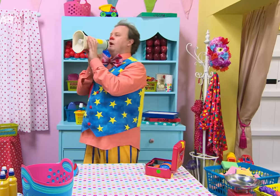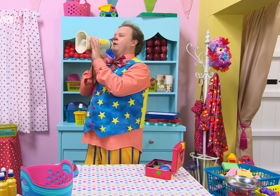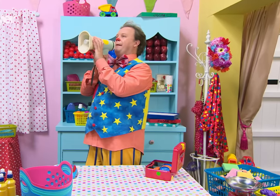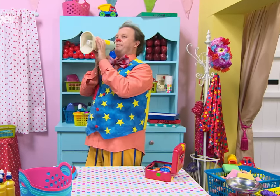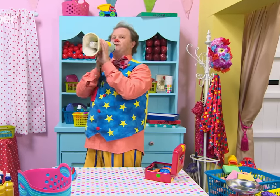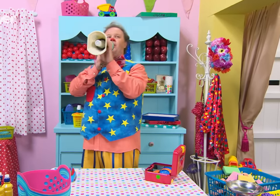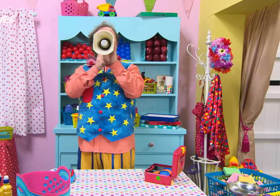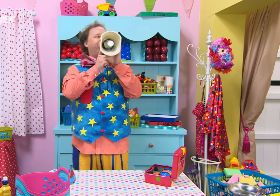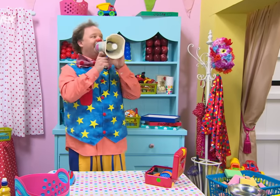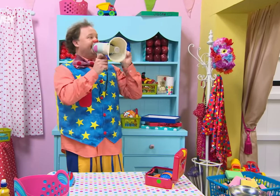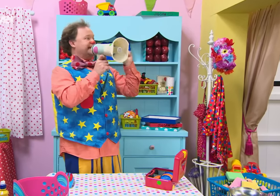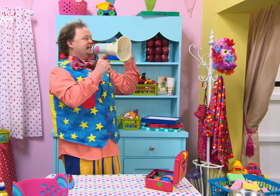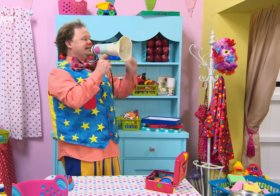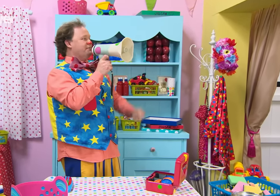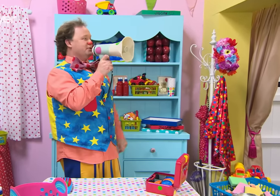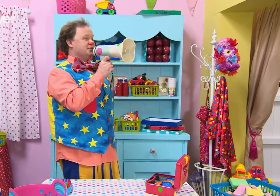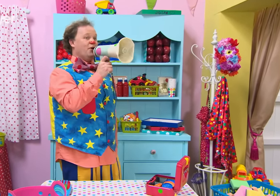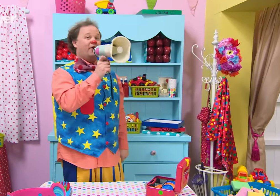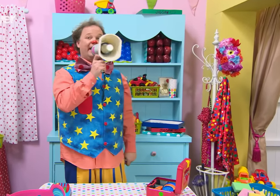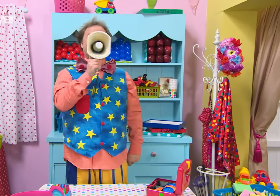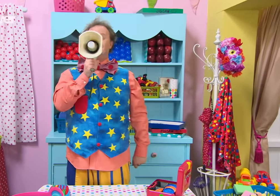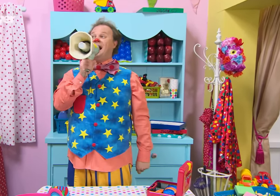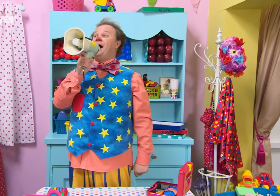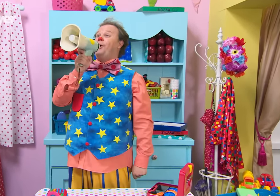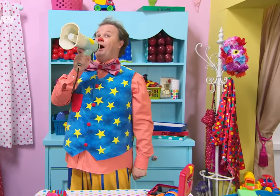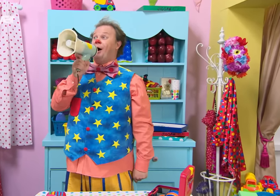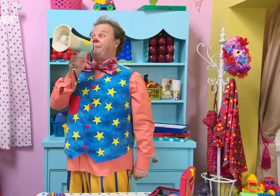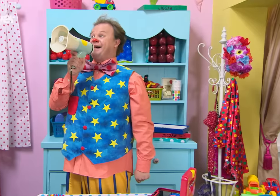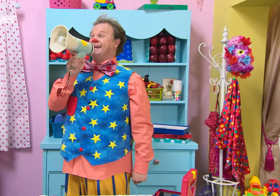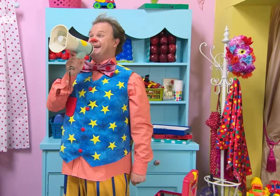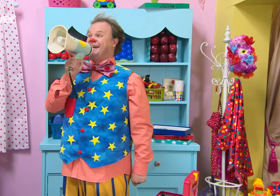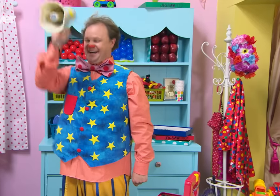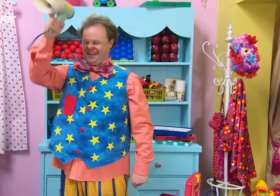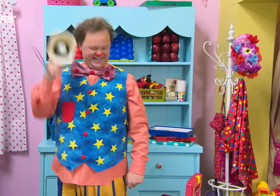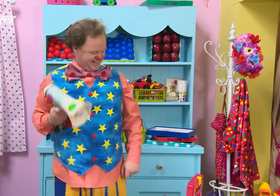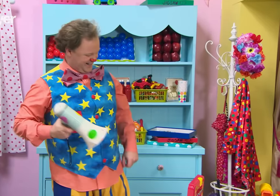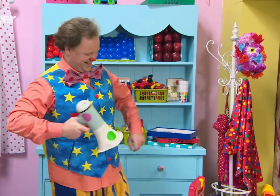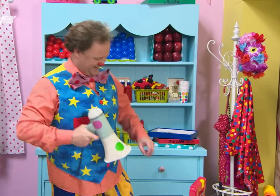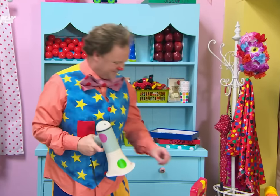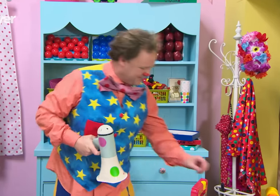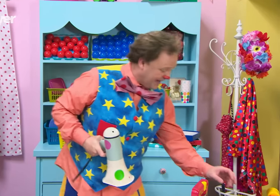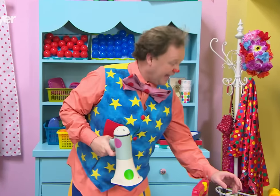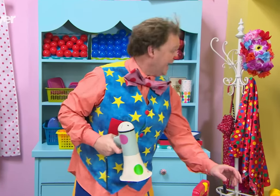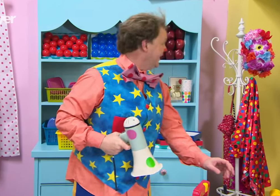Roll up! Roll up! This Tumble store is now open! Hello, Mr.